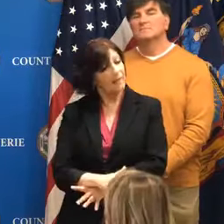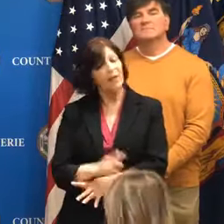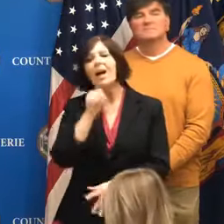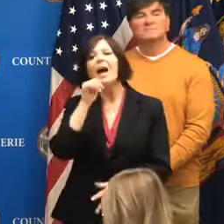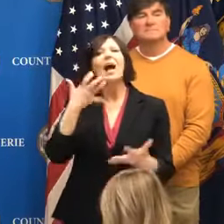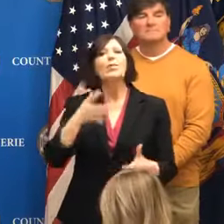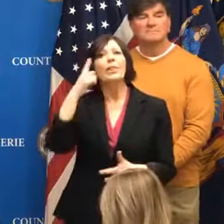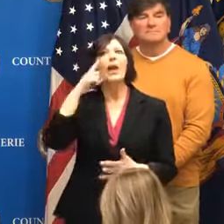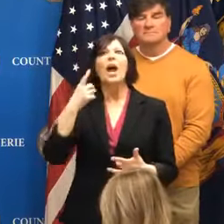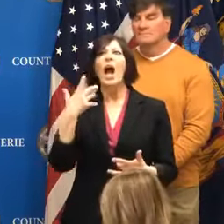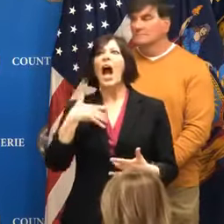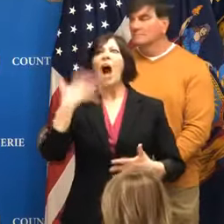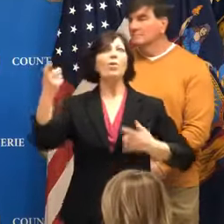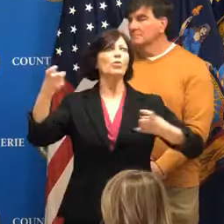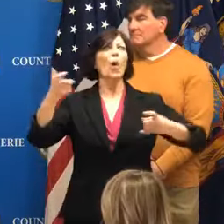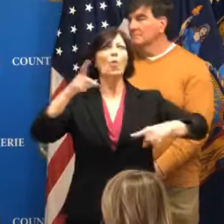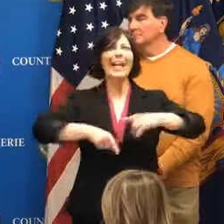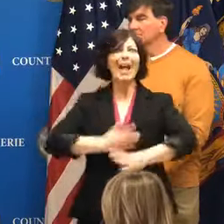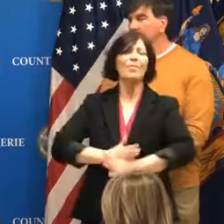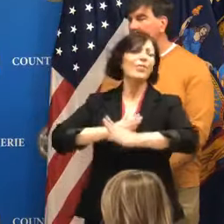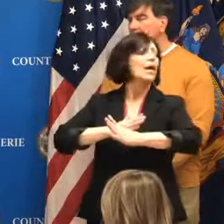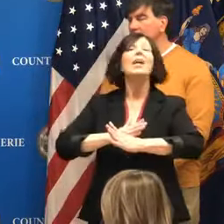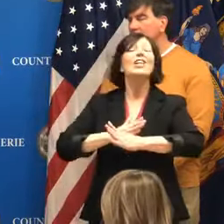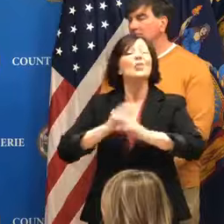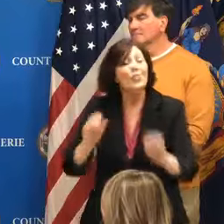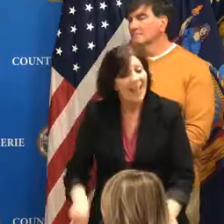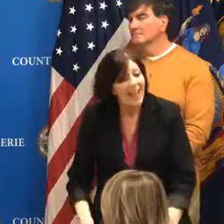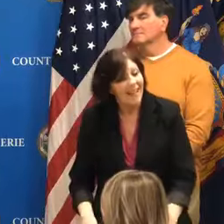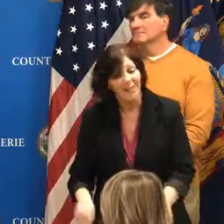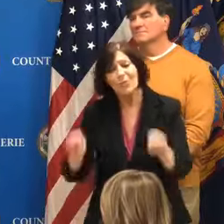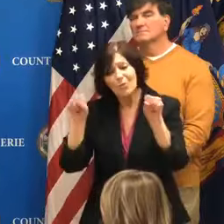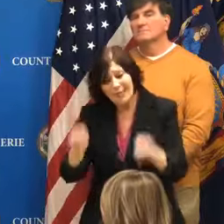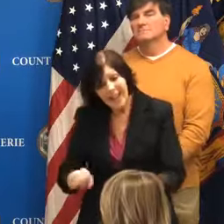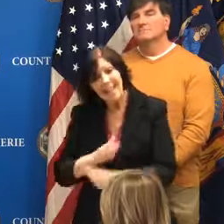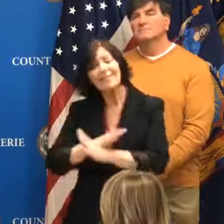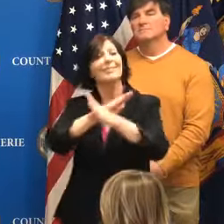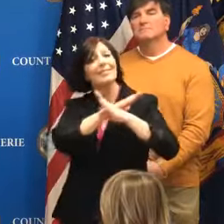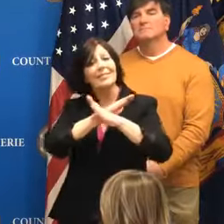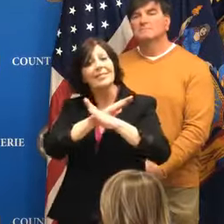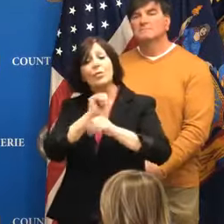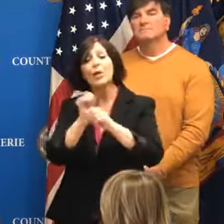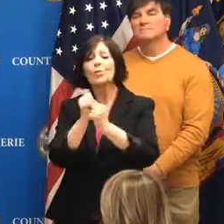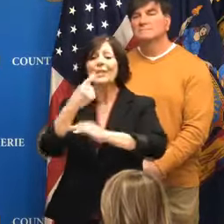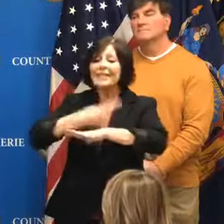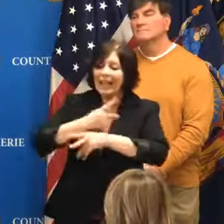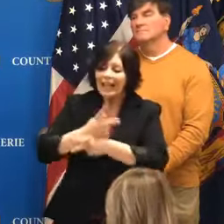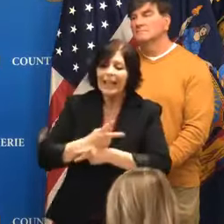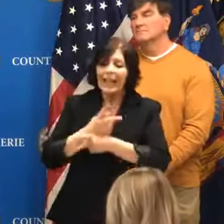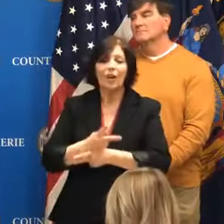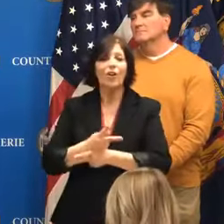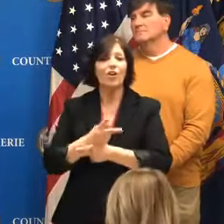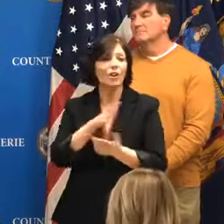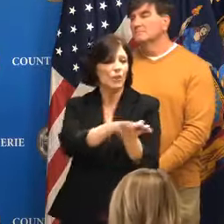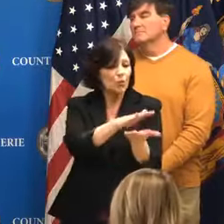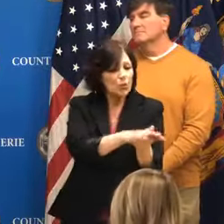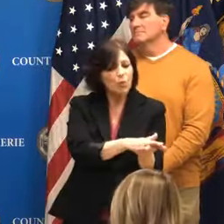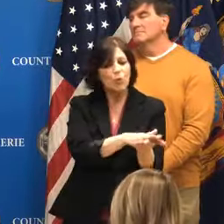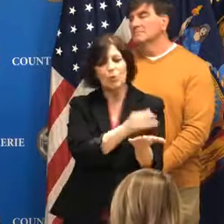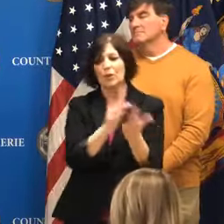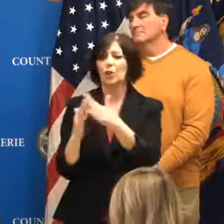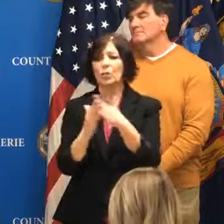is out of control. There's nothing we can do to stop this. There is a lot we can do to stop this, and we're working with our daycare centers and our schools and